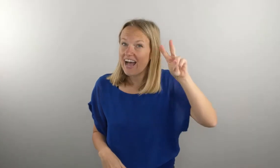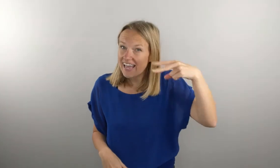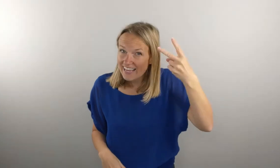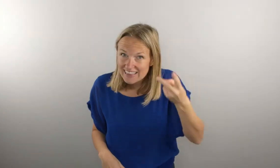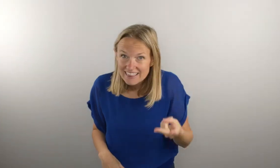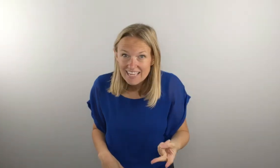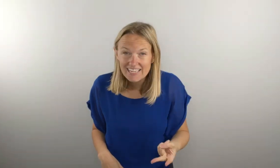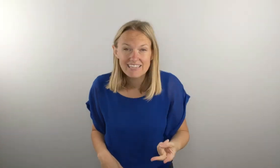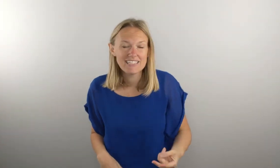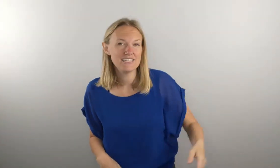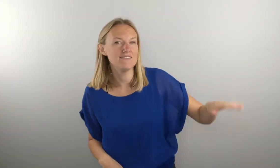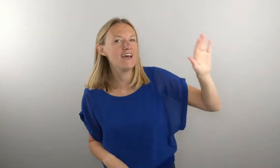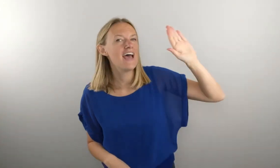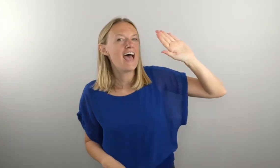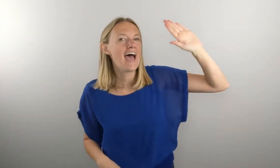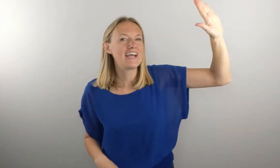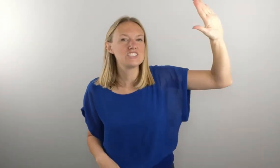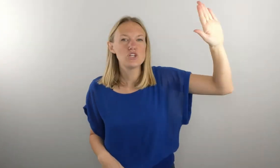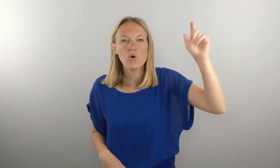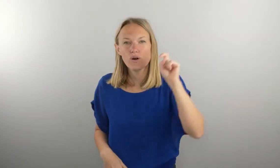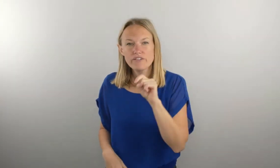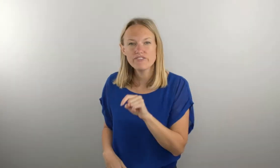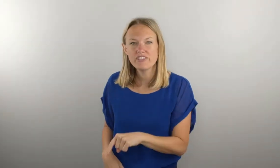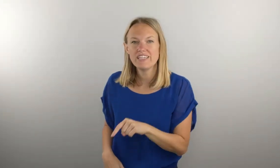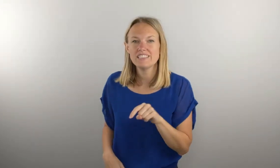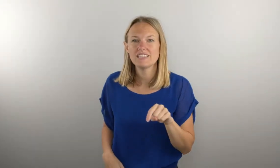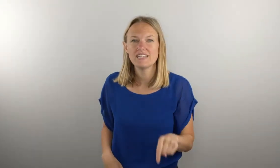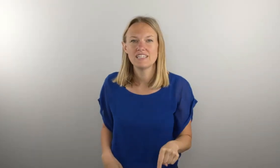I lay them at your feet.